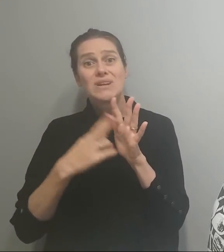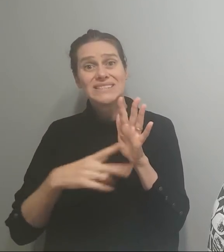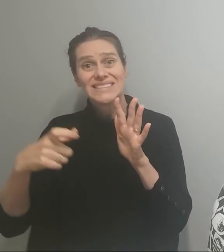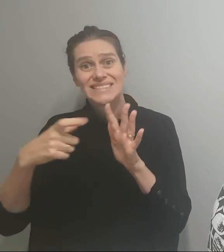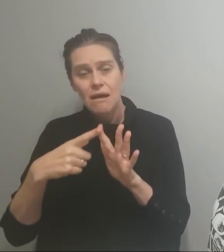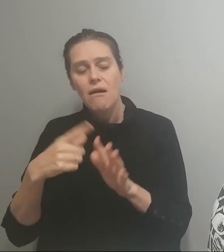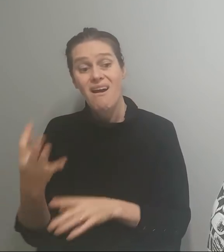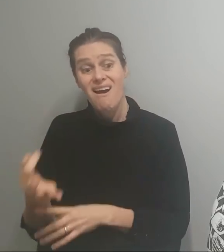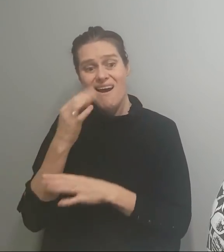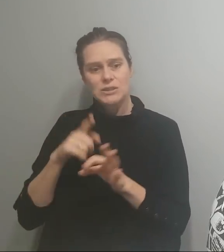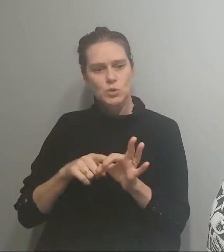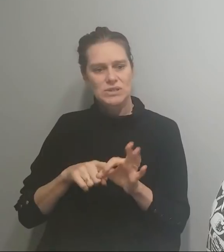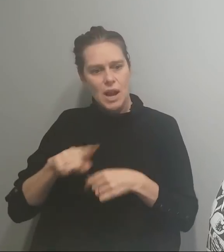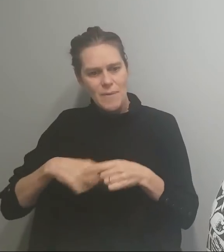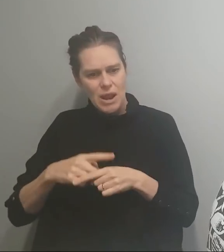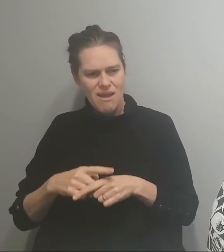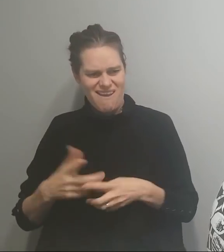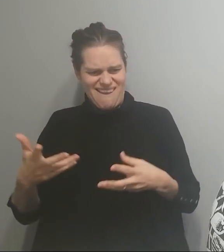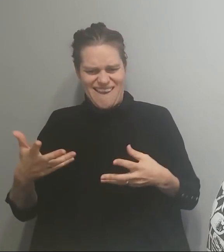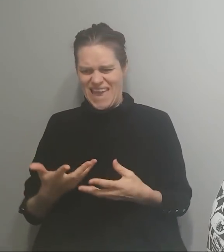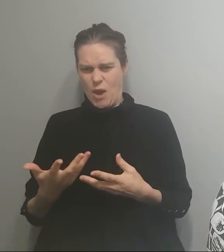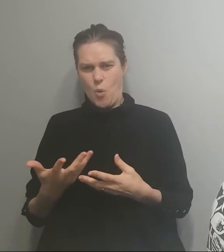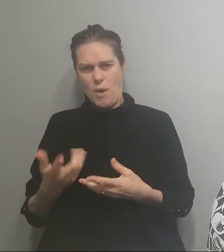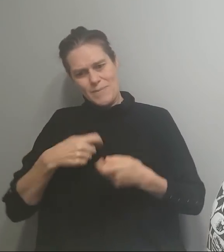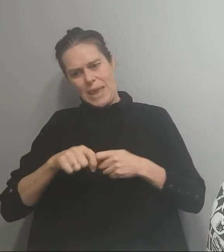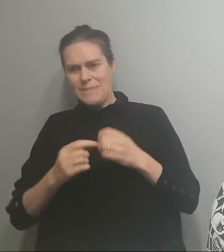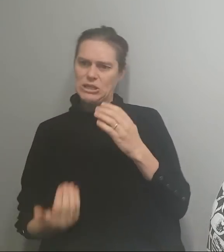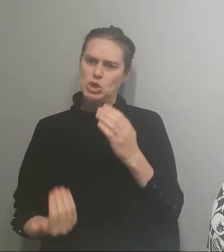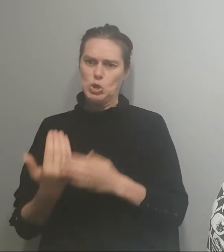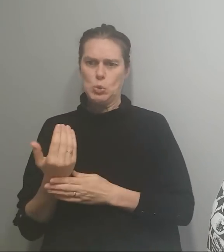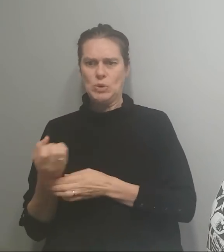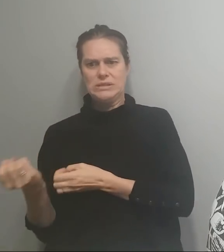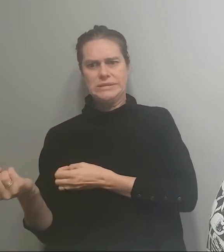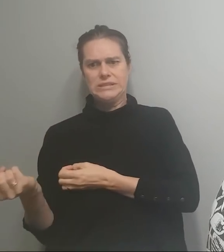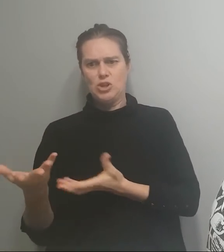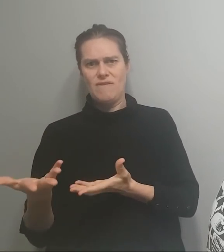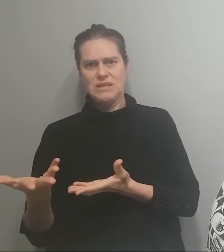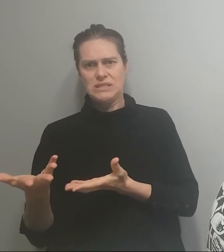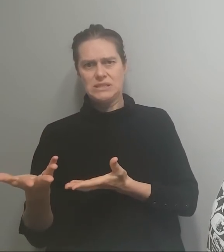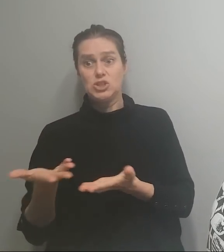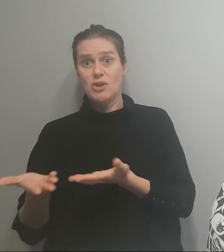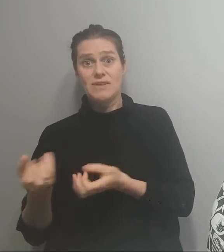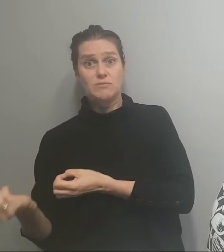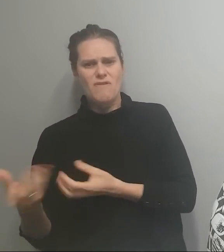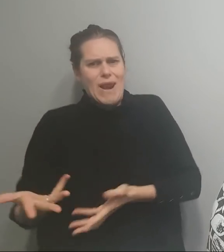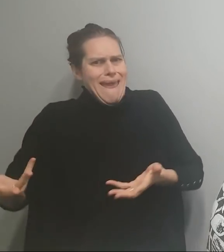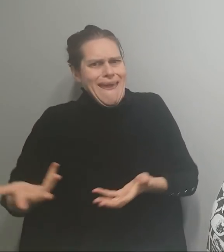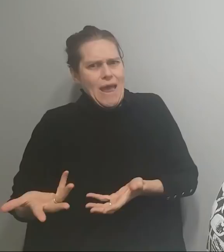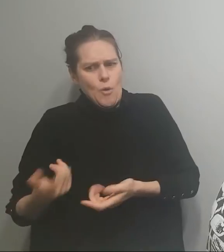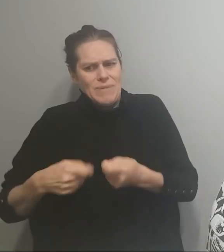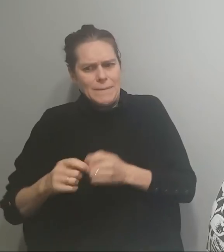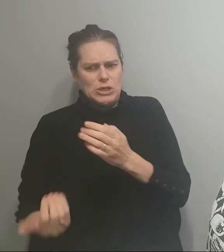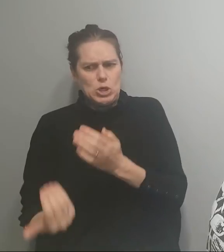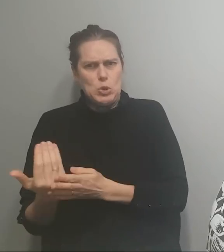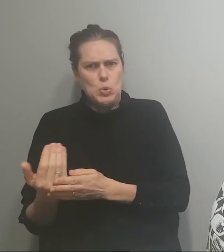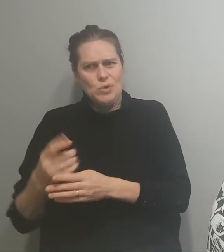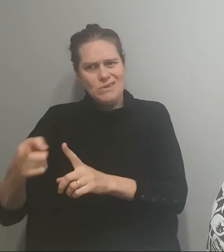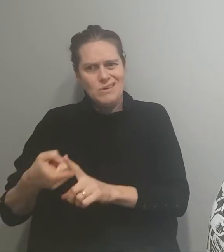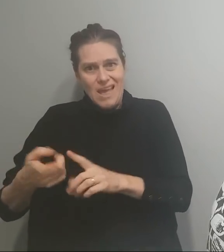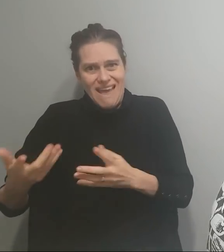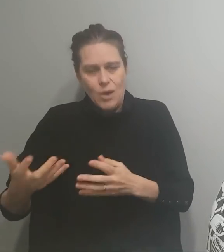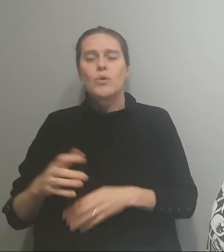coming on board. Now, I think that is one that we're looking at, that disabled